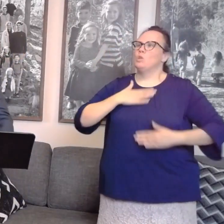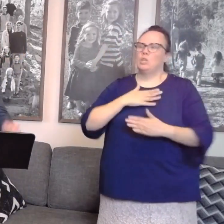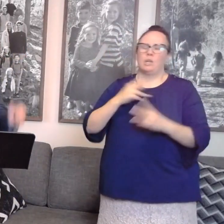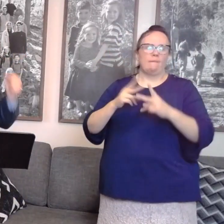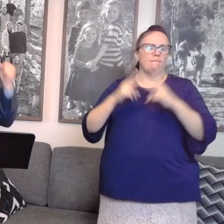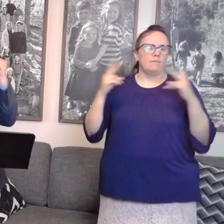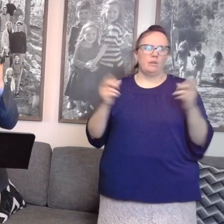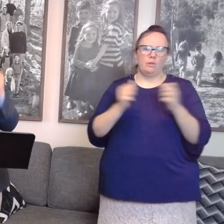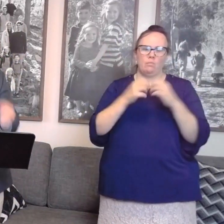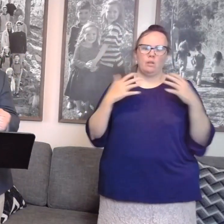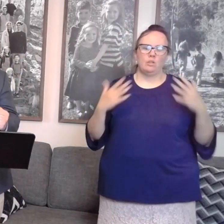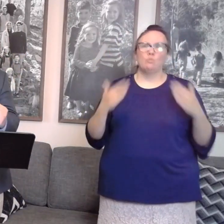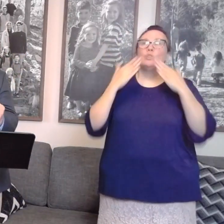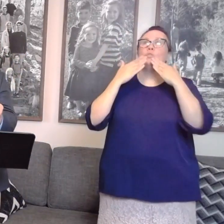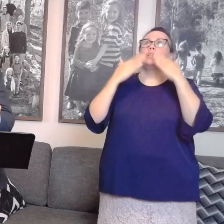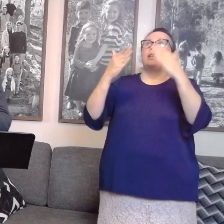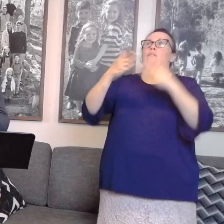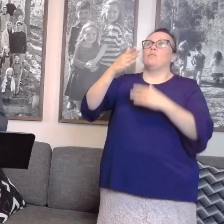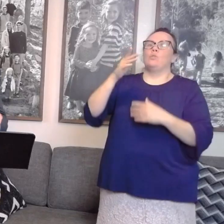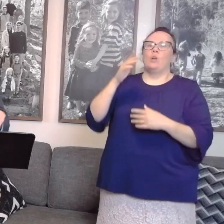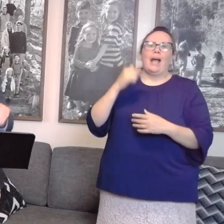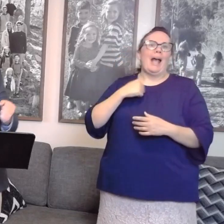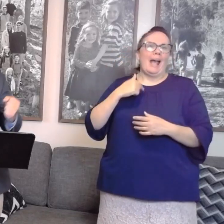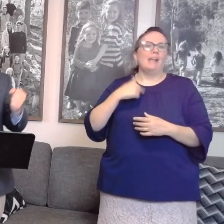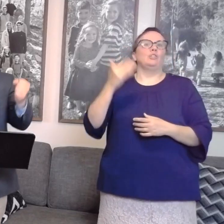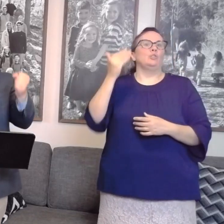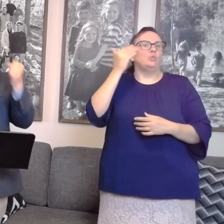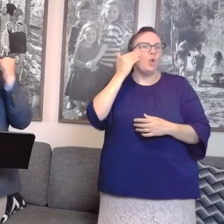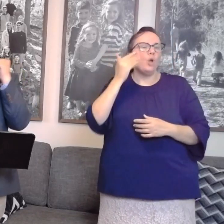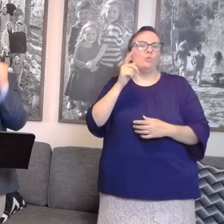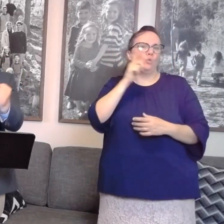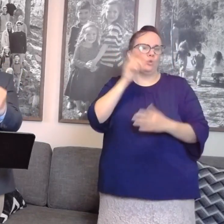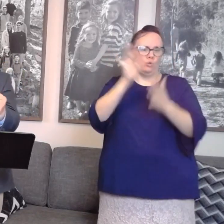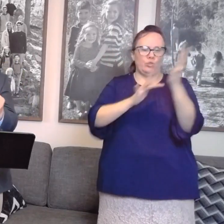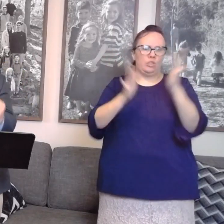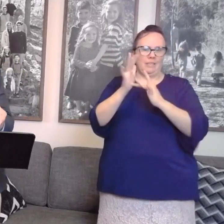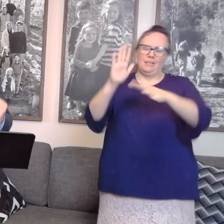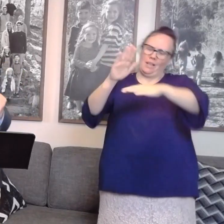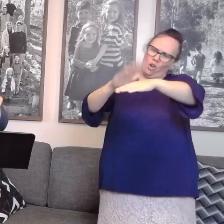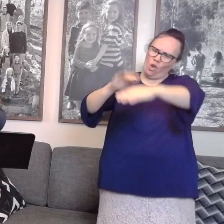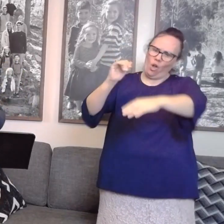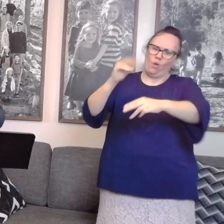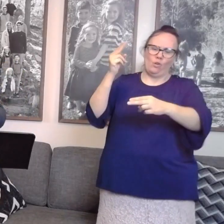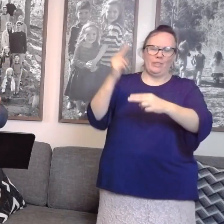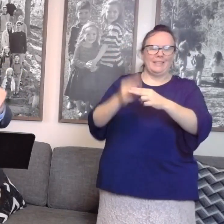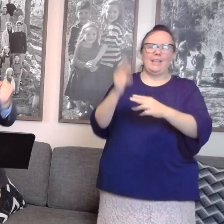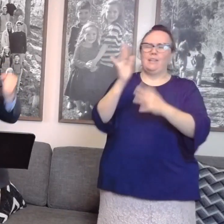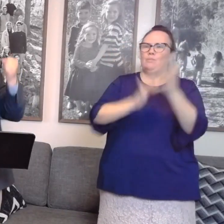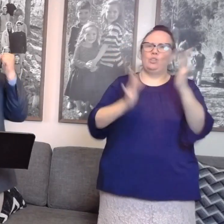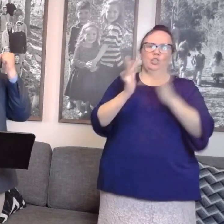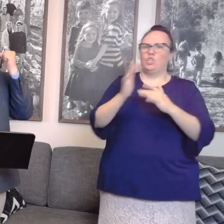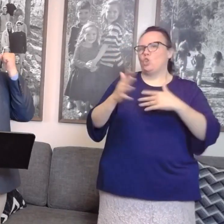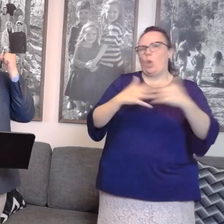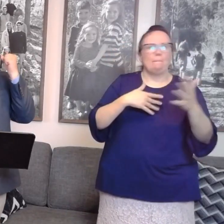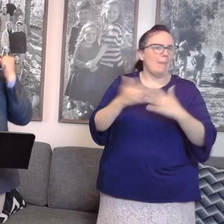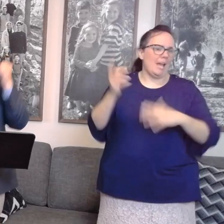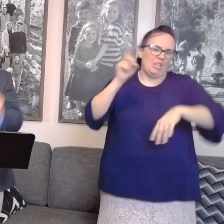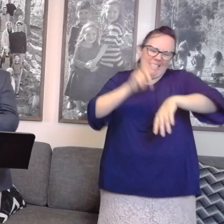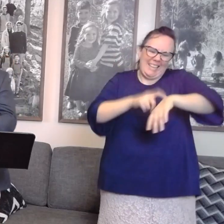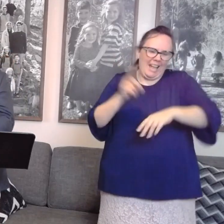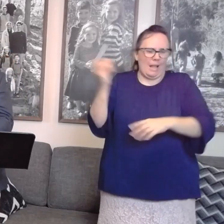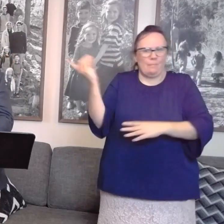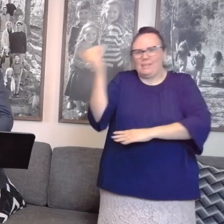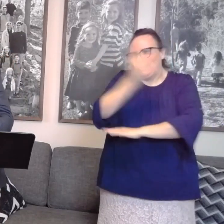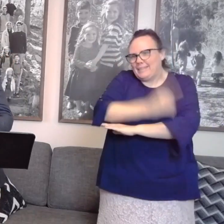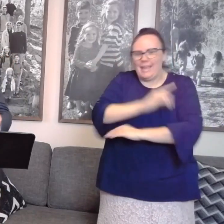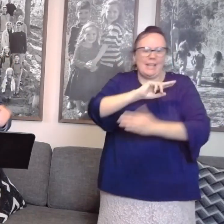I'm glad I know who Jesus is. Amen. I'm glad that I can call on the name of Jesus. Yes, yes. No matter the yes, time, yes. No matter the day or yes,